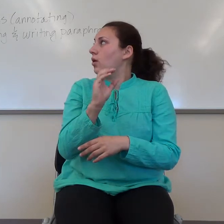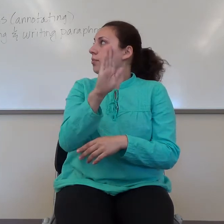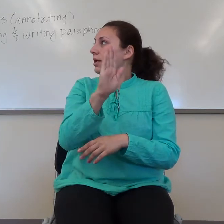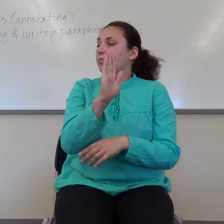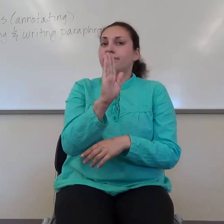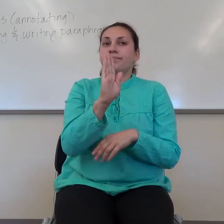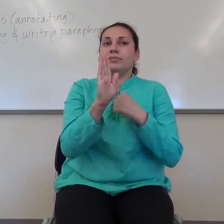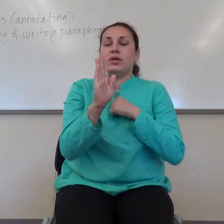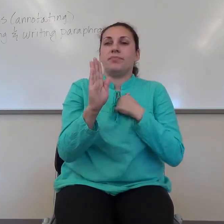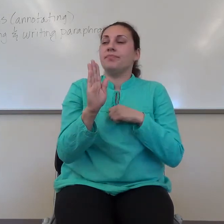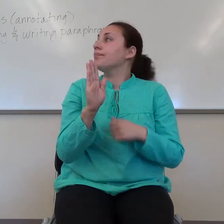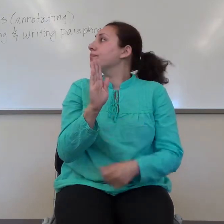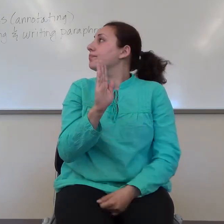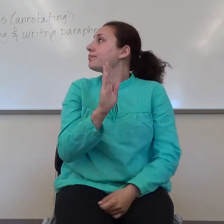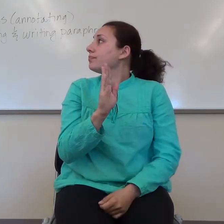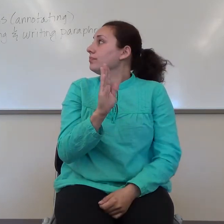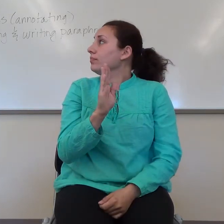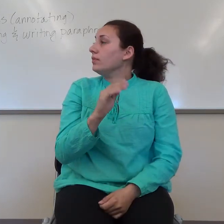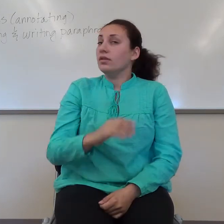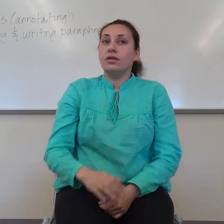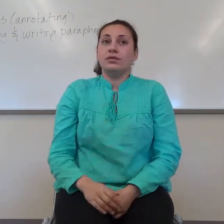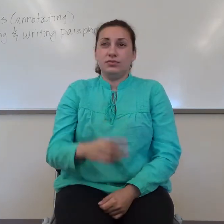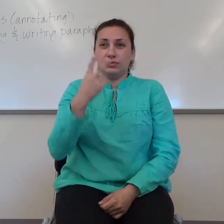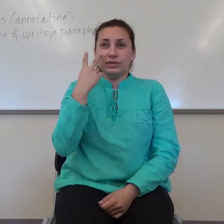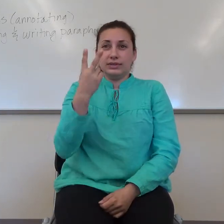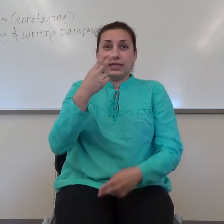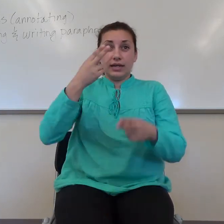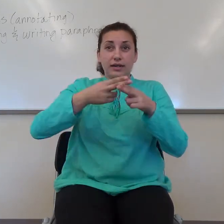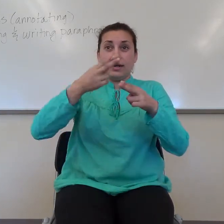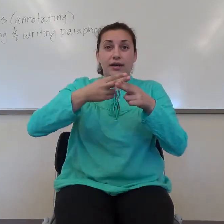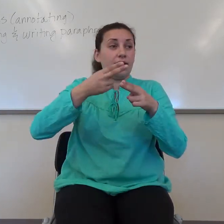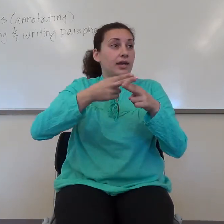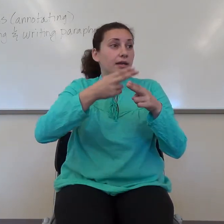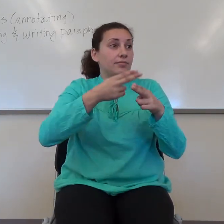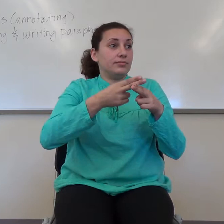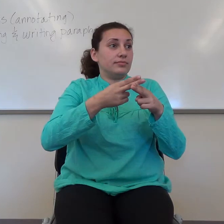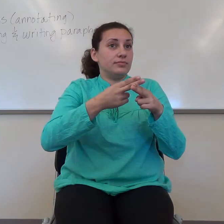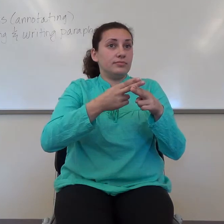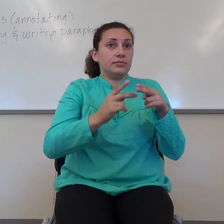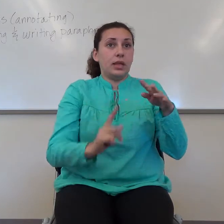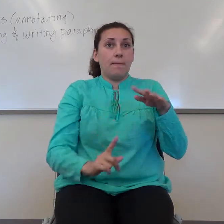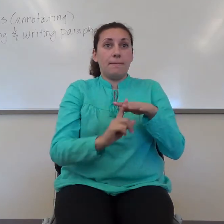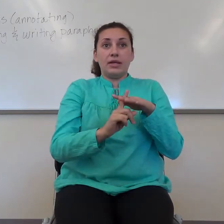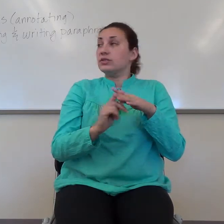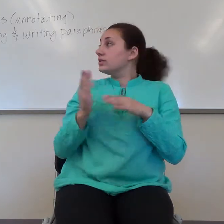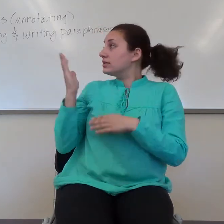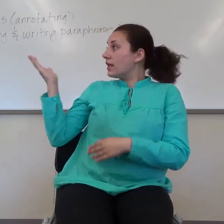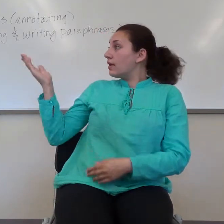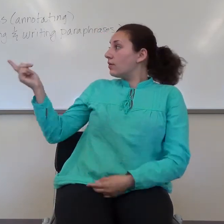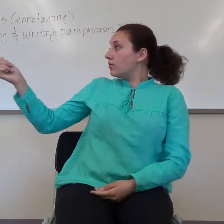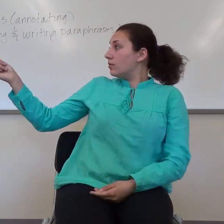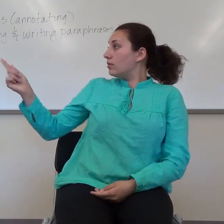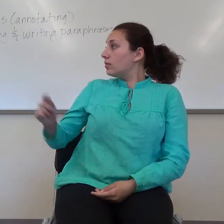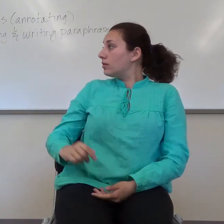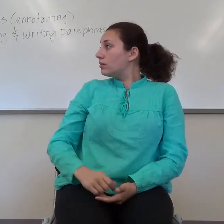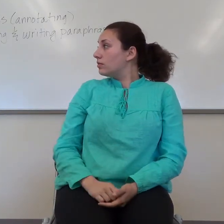Here's a name that also appears down here, and yeah, this was a good